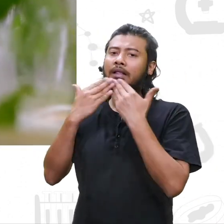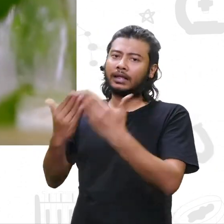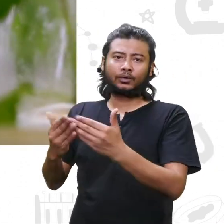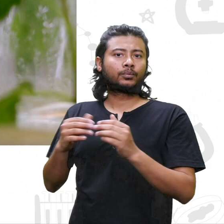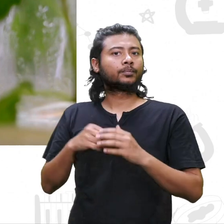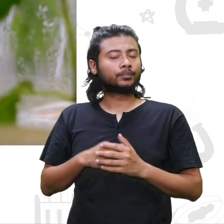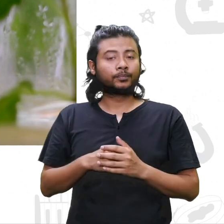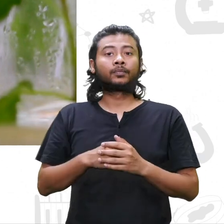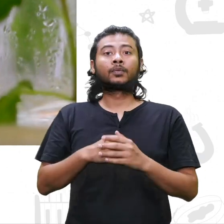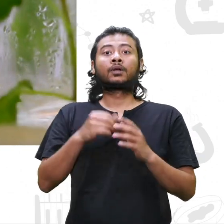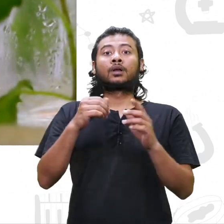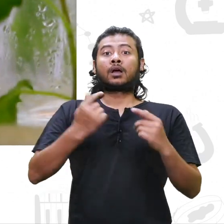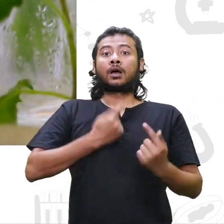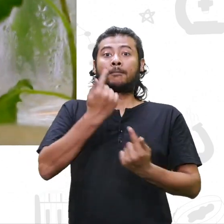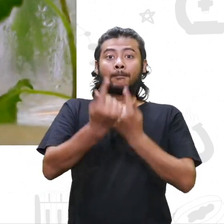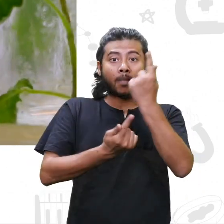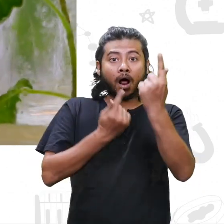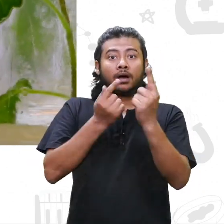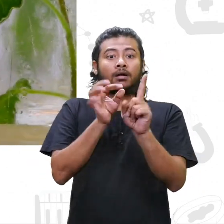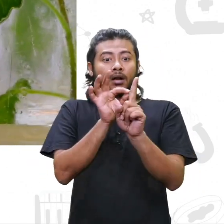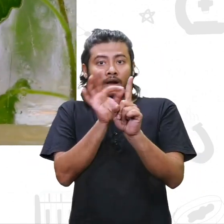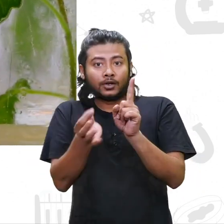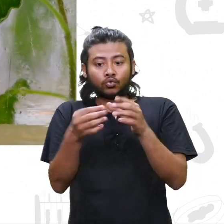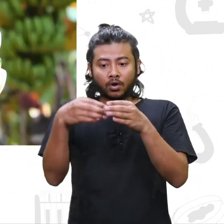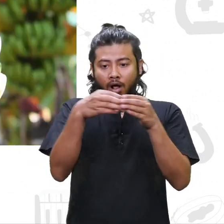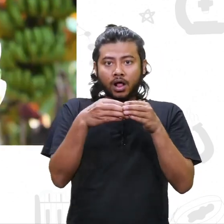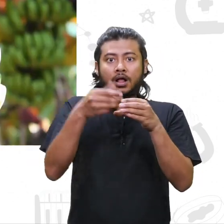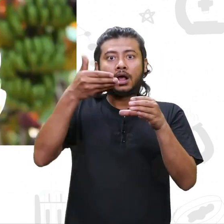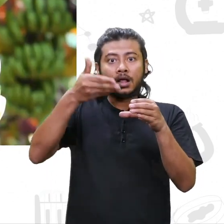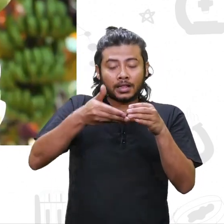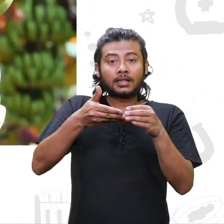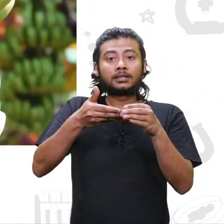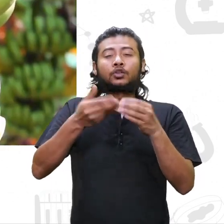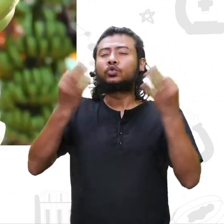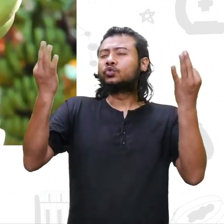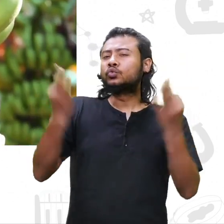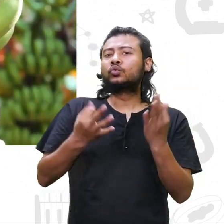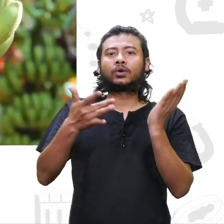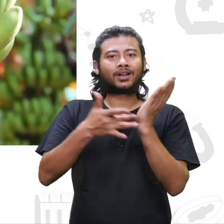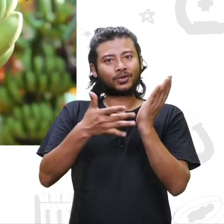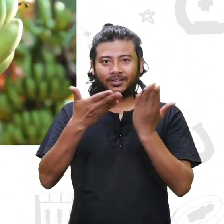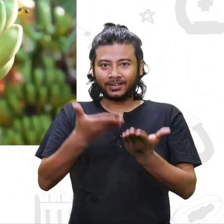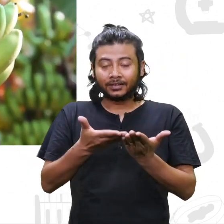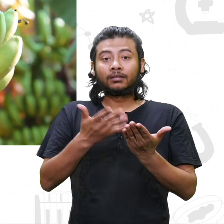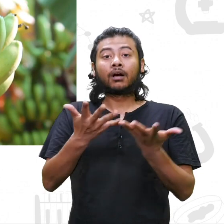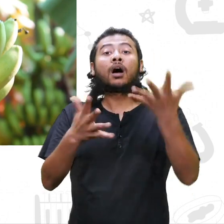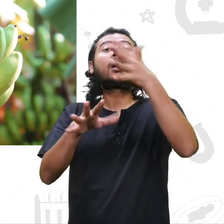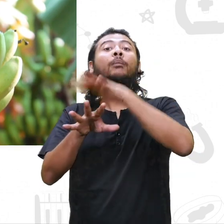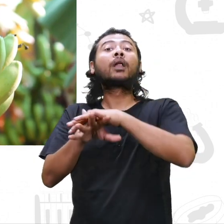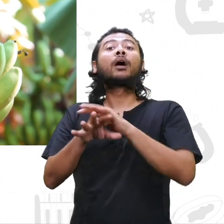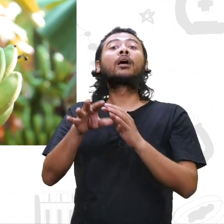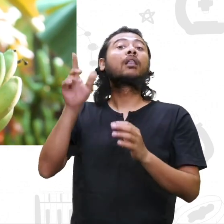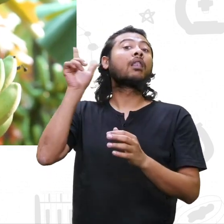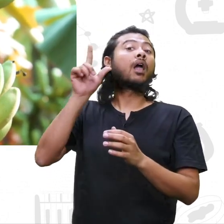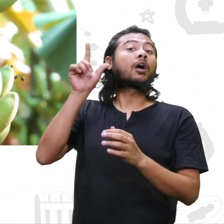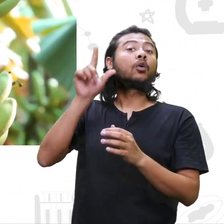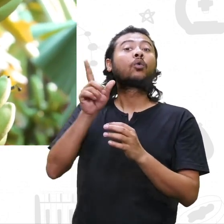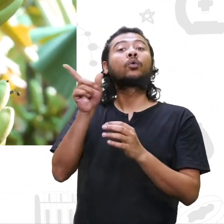the groundbreaking success of plant tissue culture technique has been observed in banana cultivation in Uttar Pradesh.